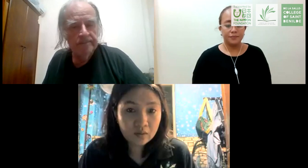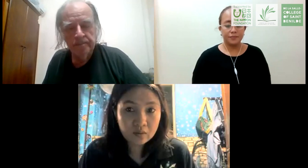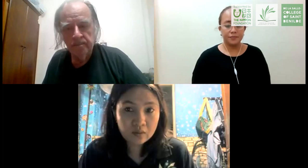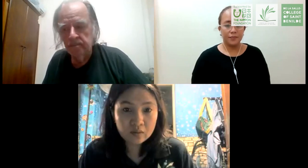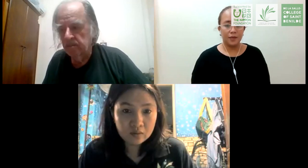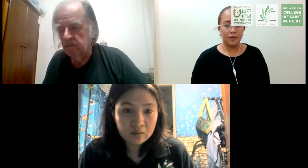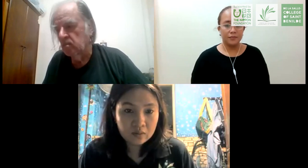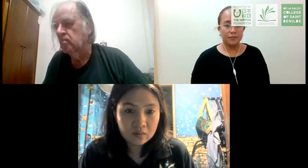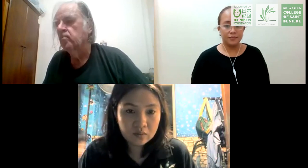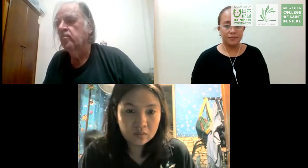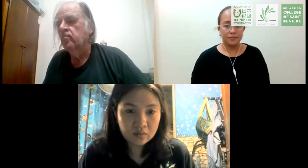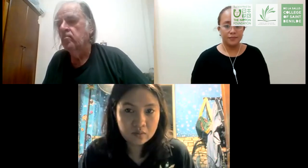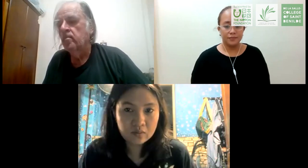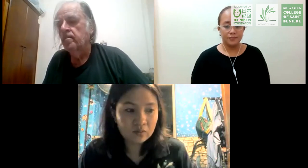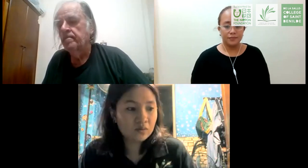connectivity issues.